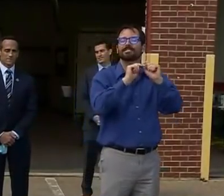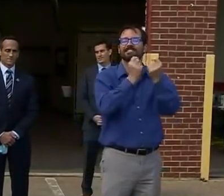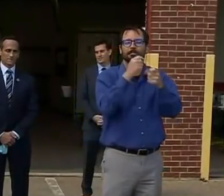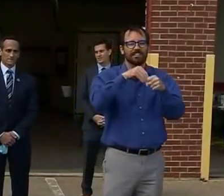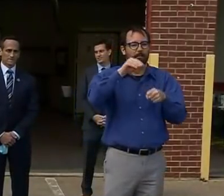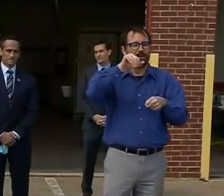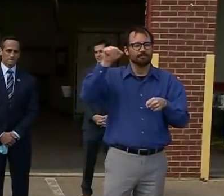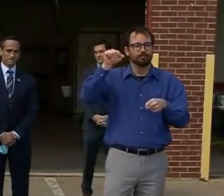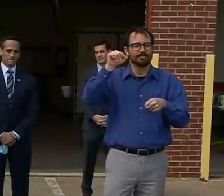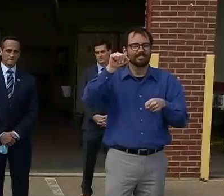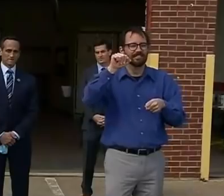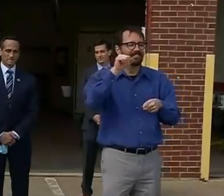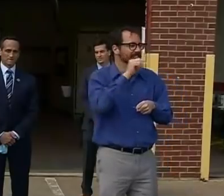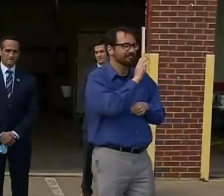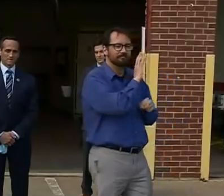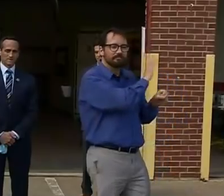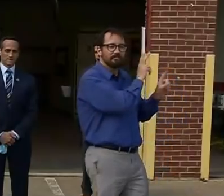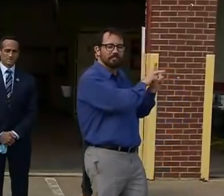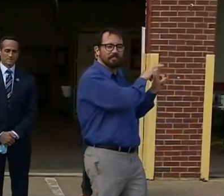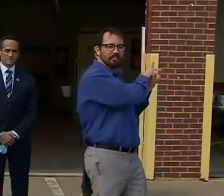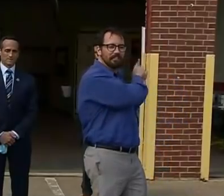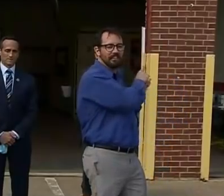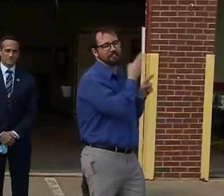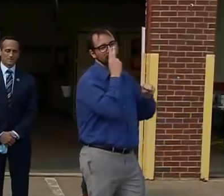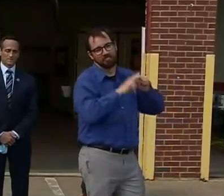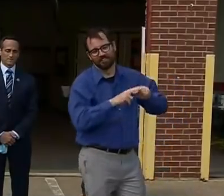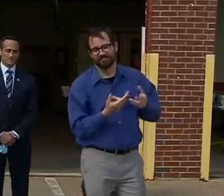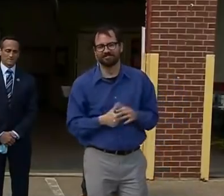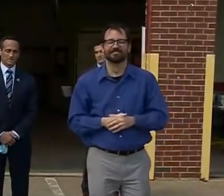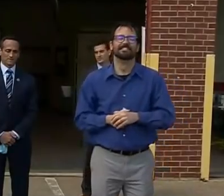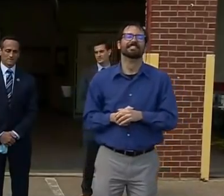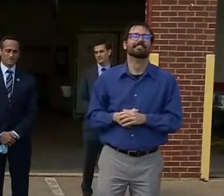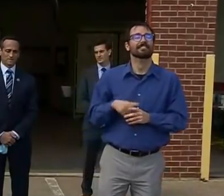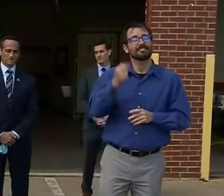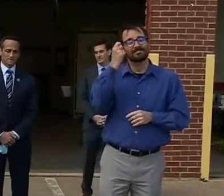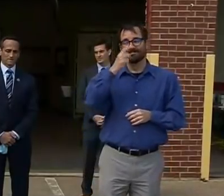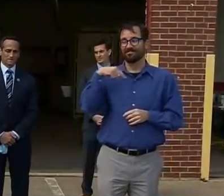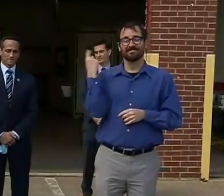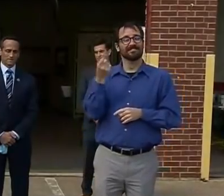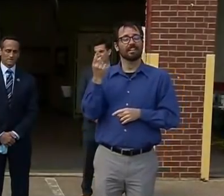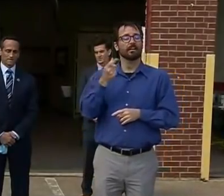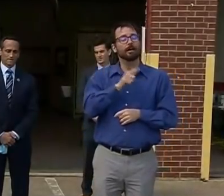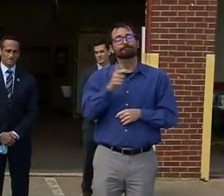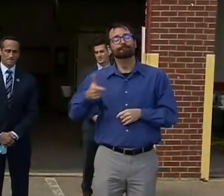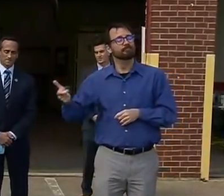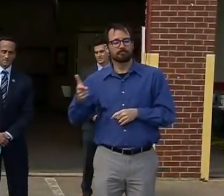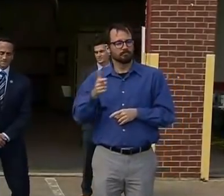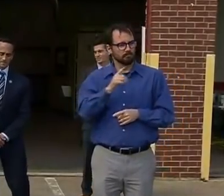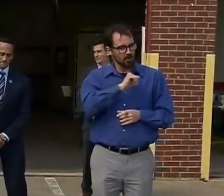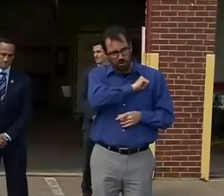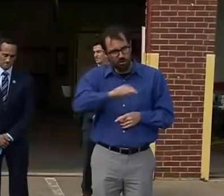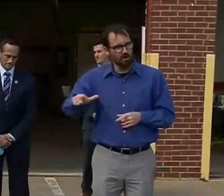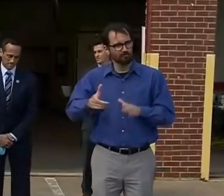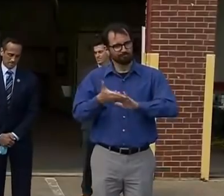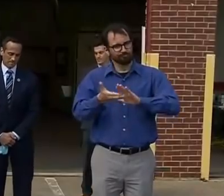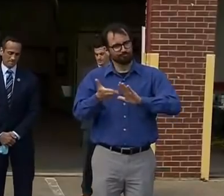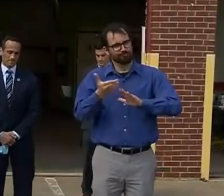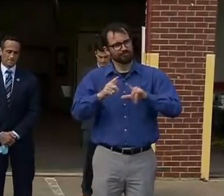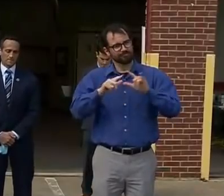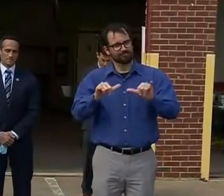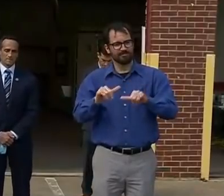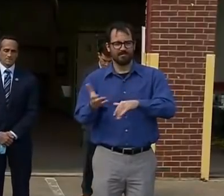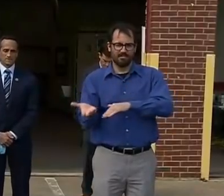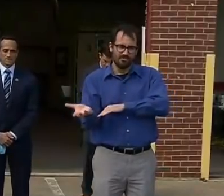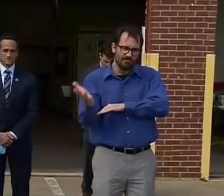will be running concurrently and around the clock. The Battelle team is staffed to operate these 24/7. So